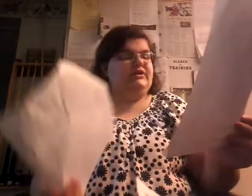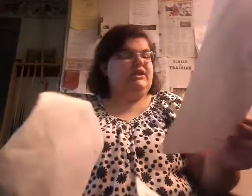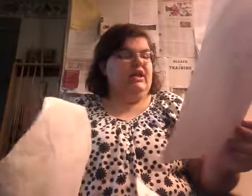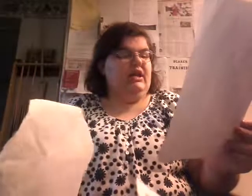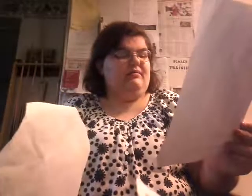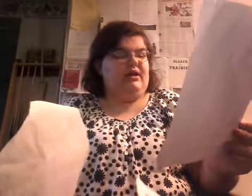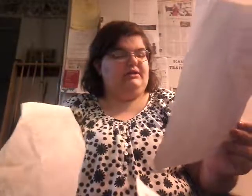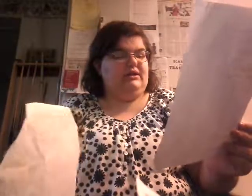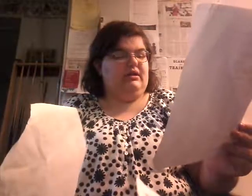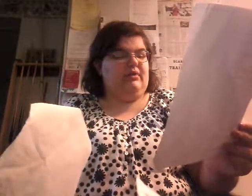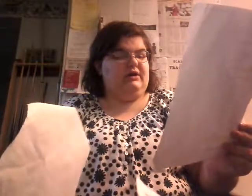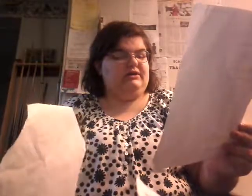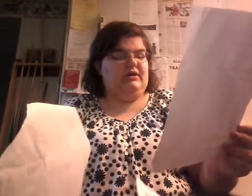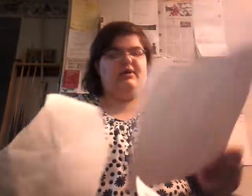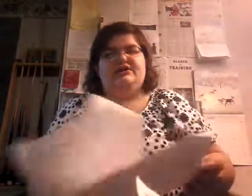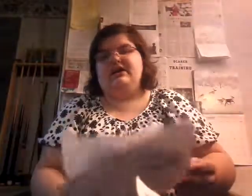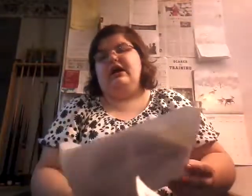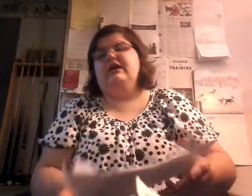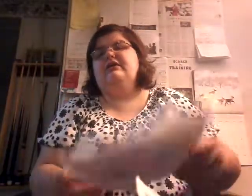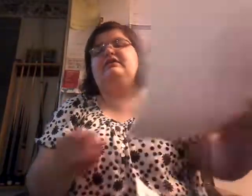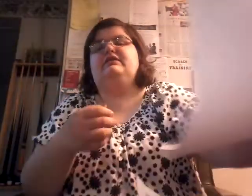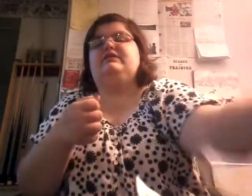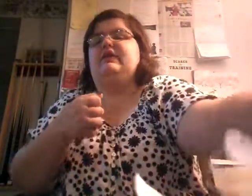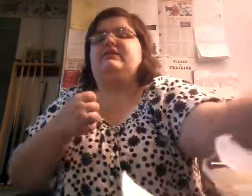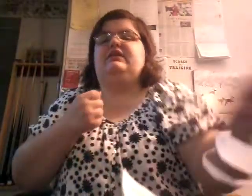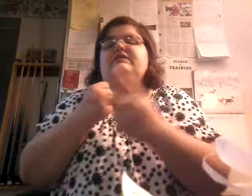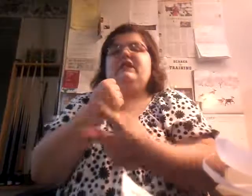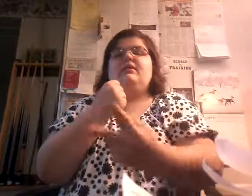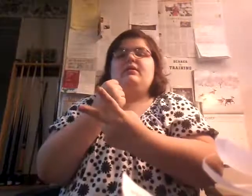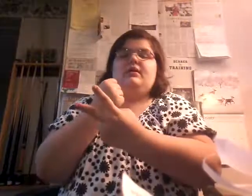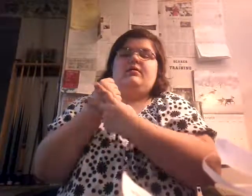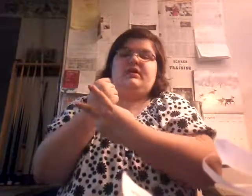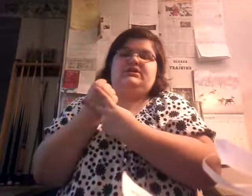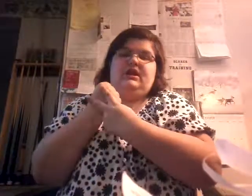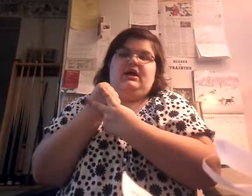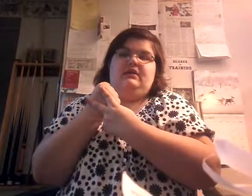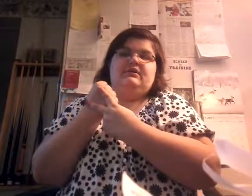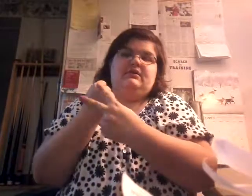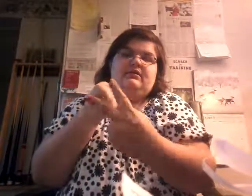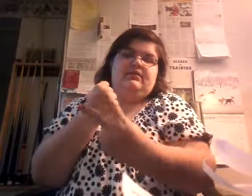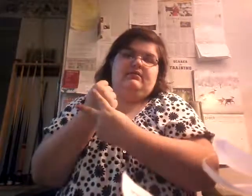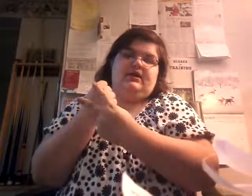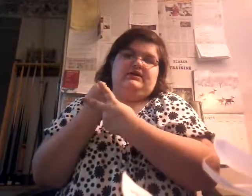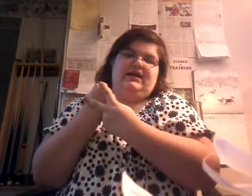marching on, marching on. So I just did marching on,